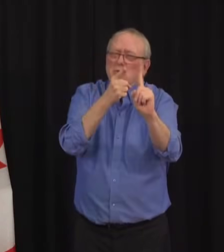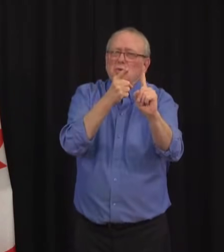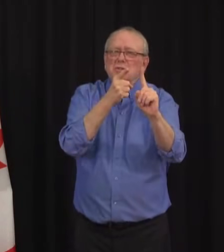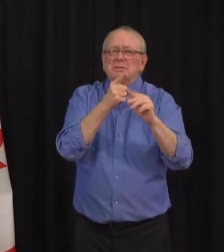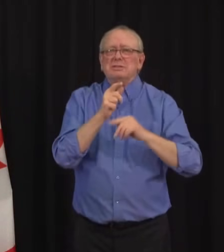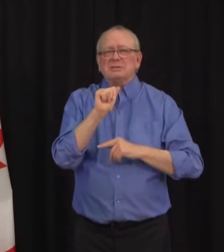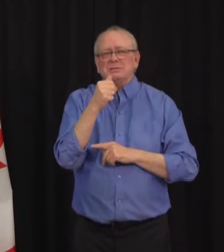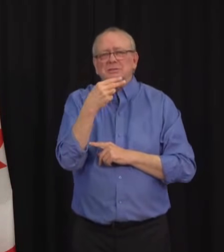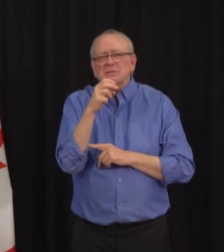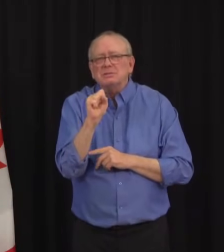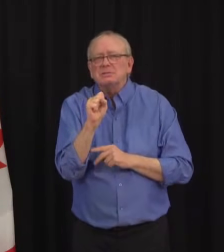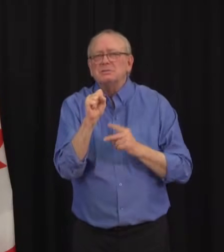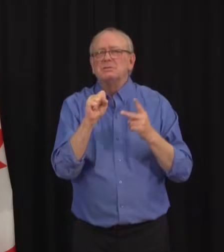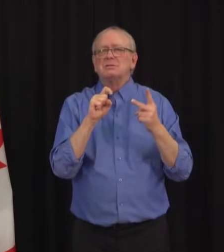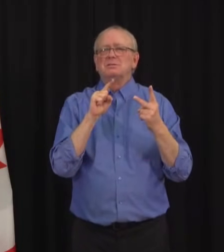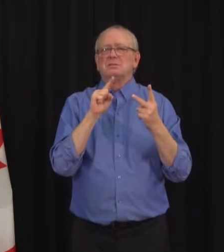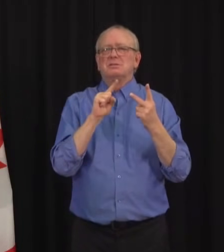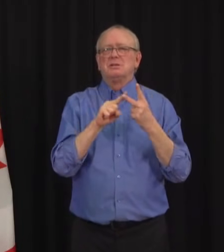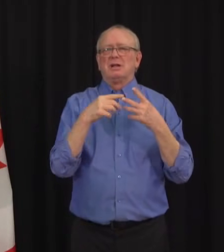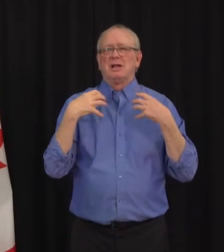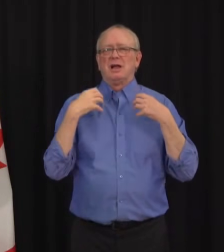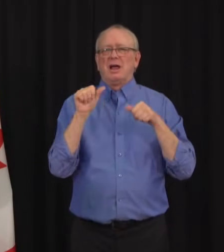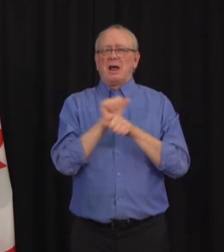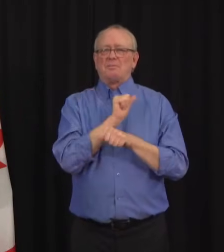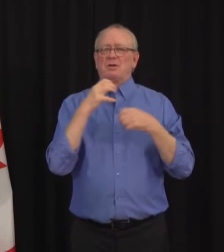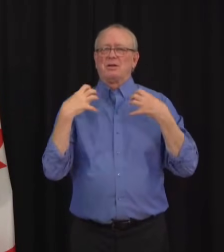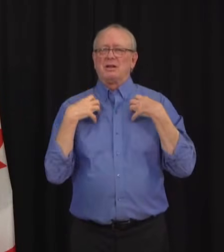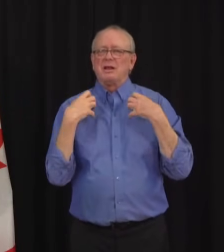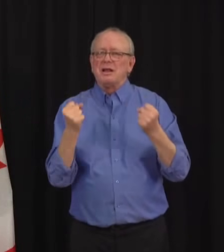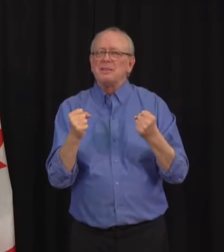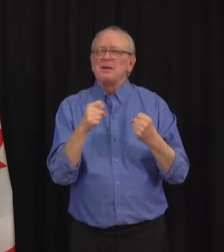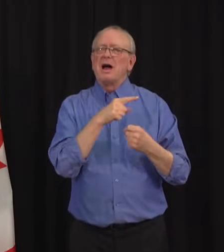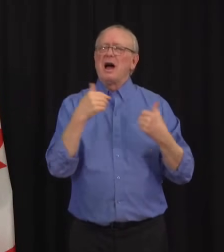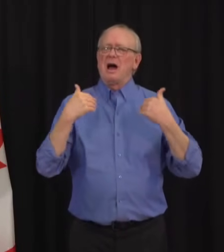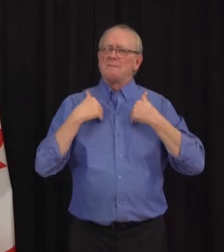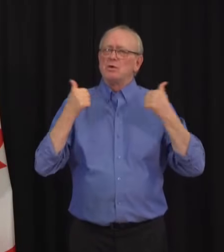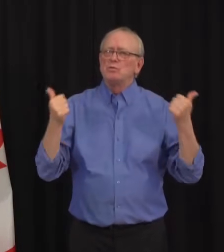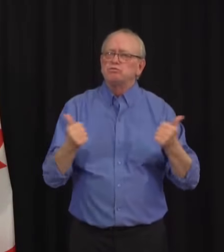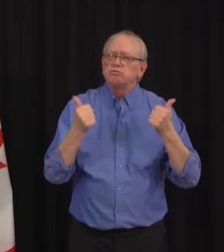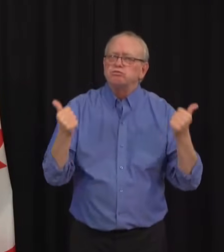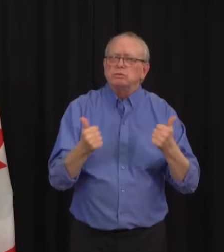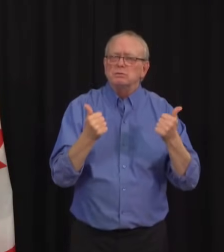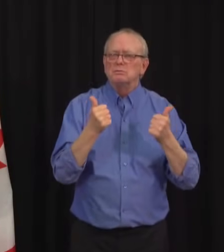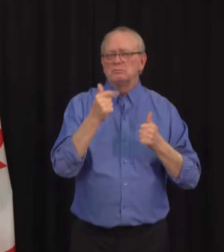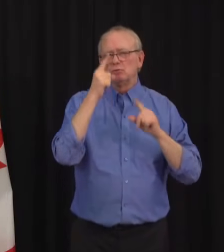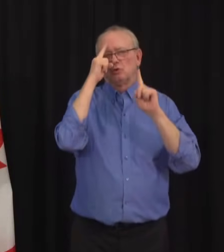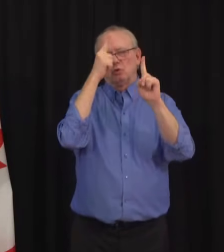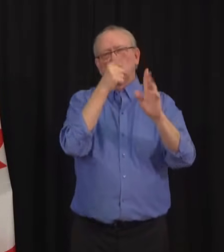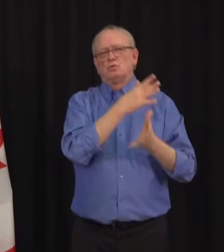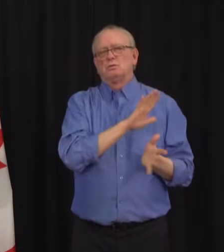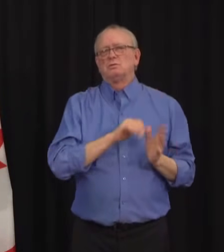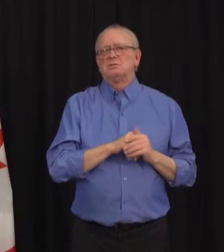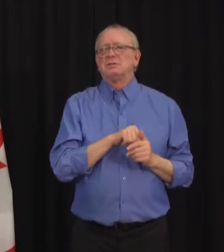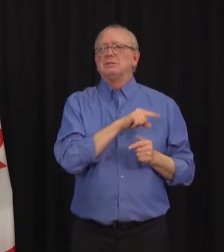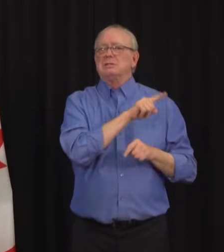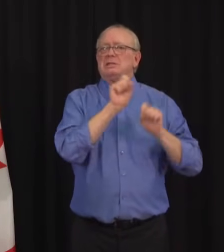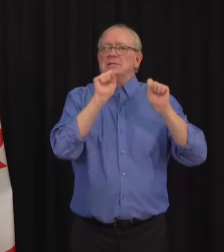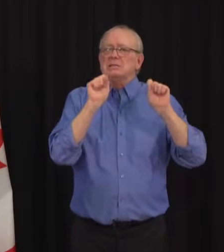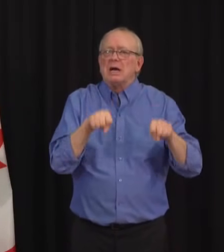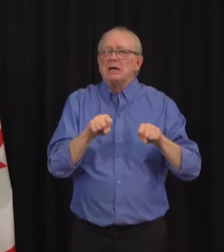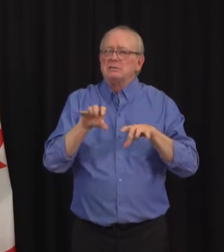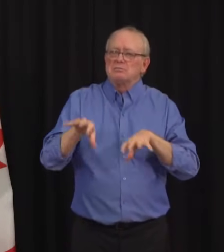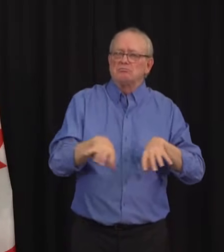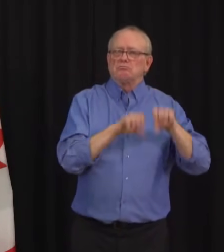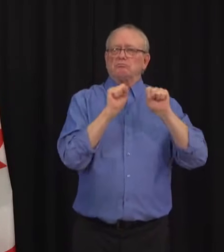all of that work. At the moment, I want to express my gratitude for those companies and individuals who are